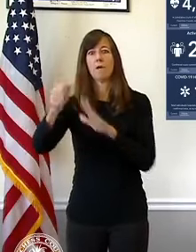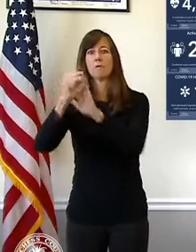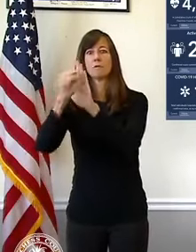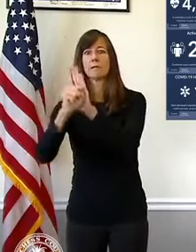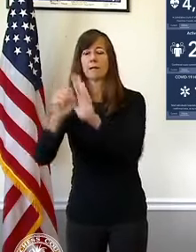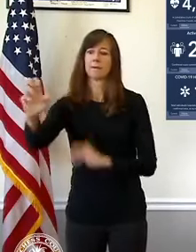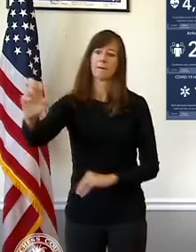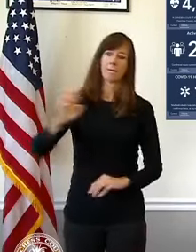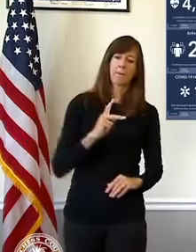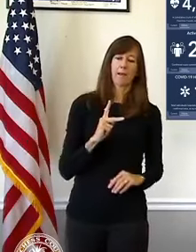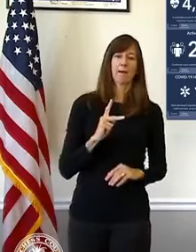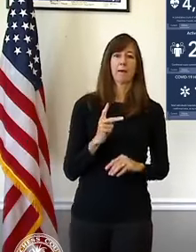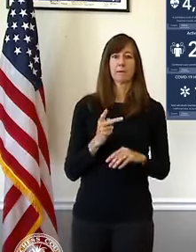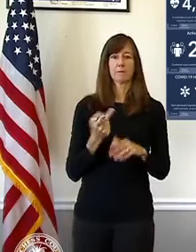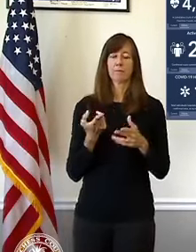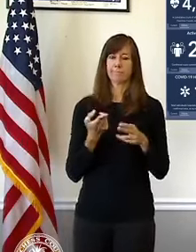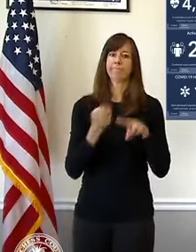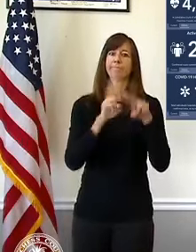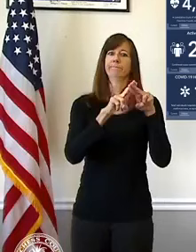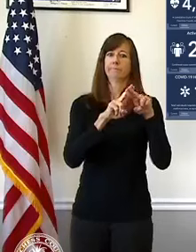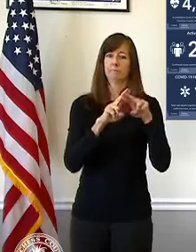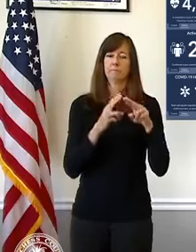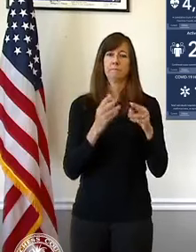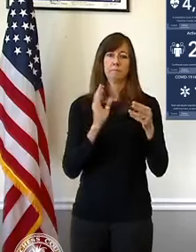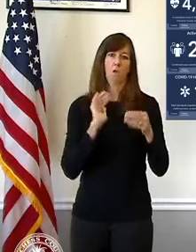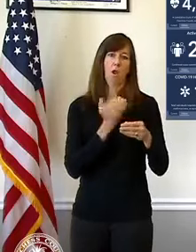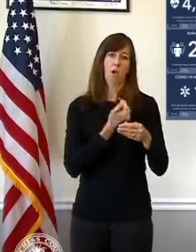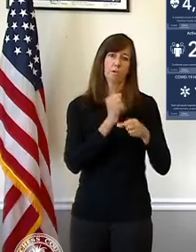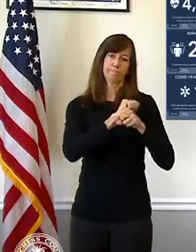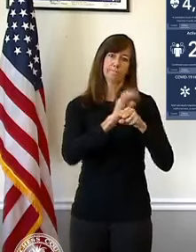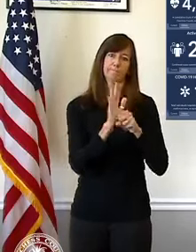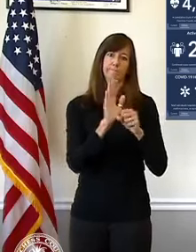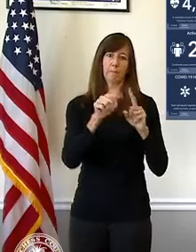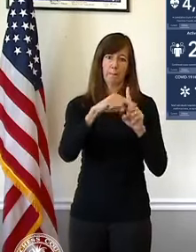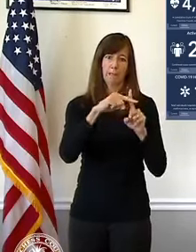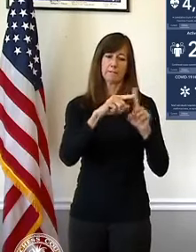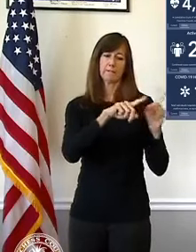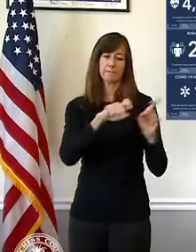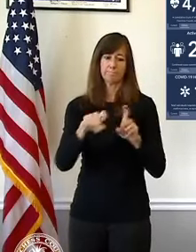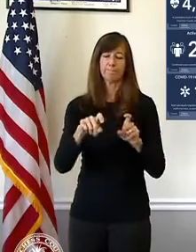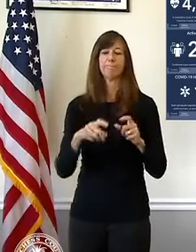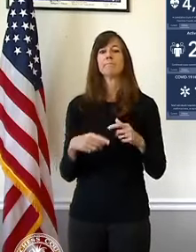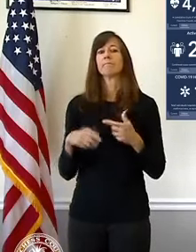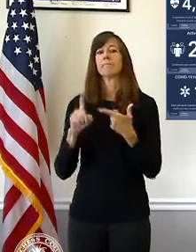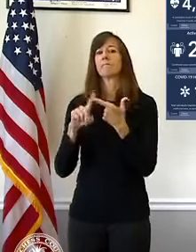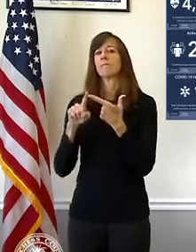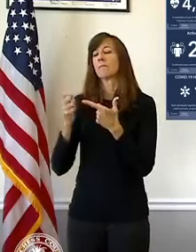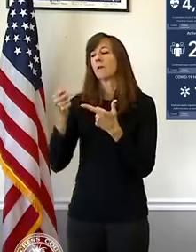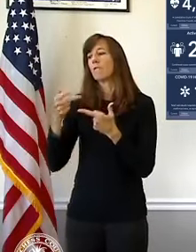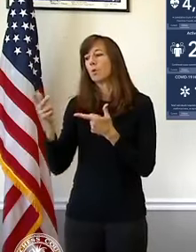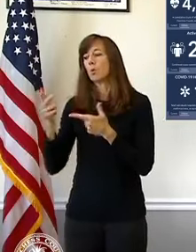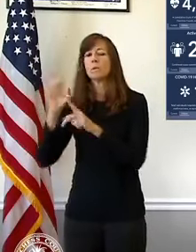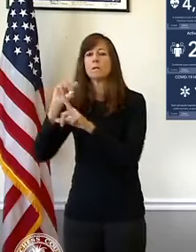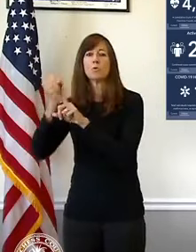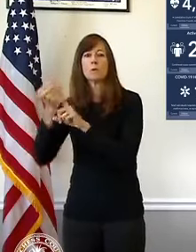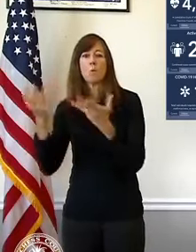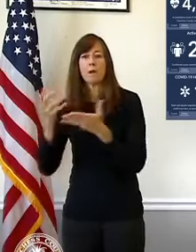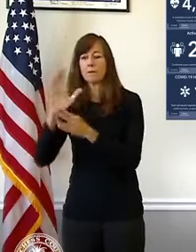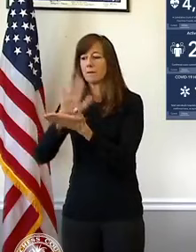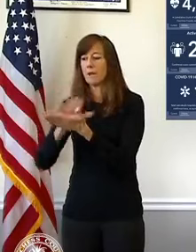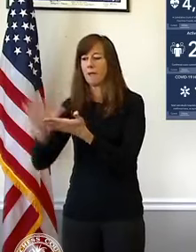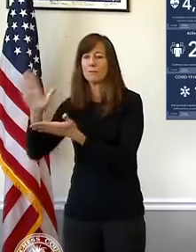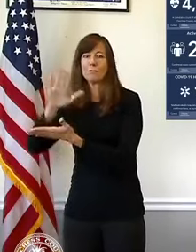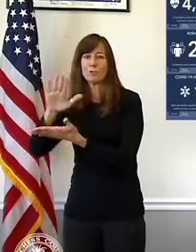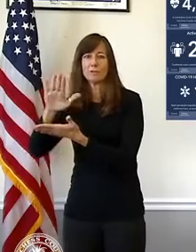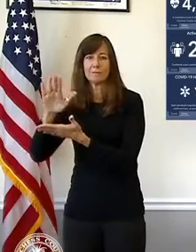there. Individuals returning from and to college campuses, a couple cases there. And so, you